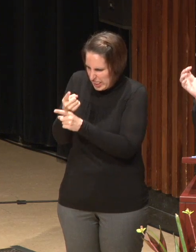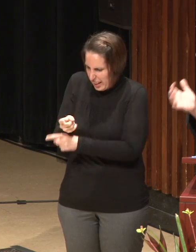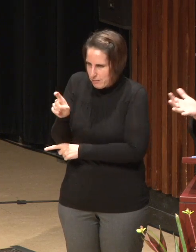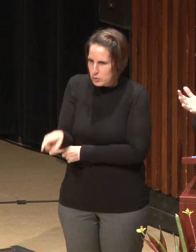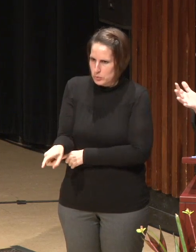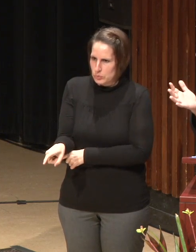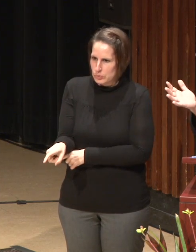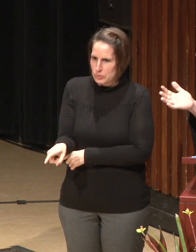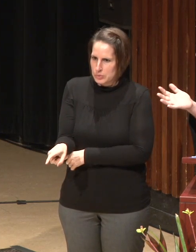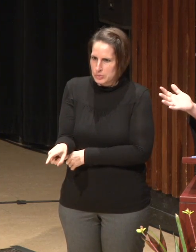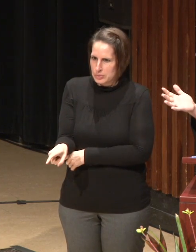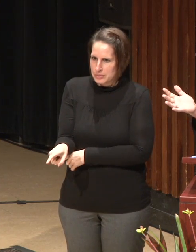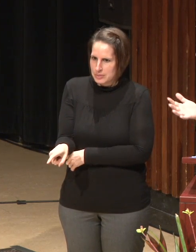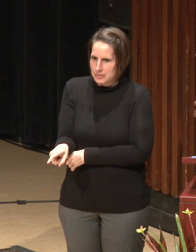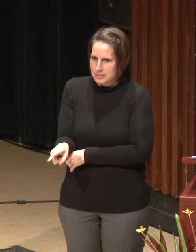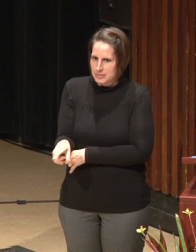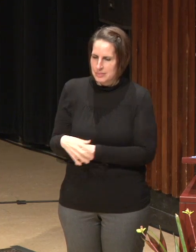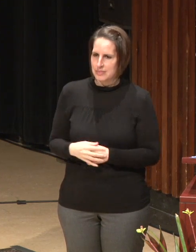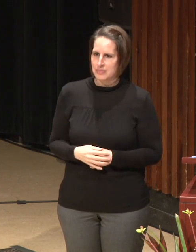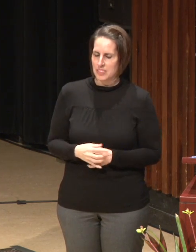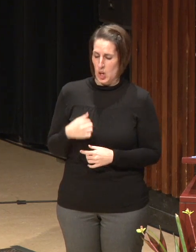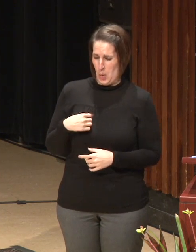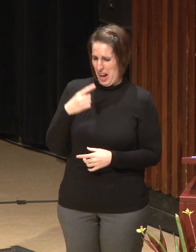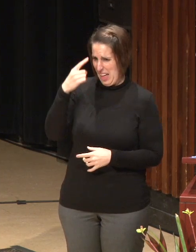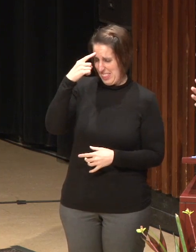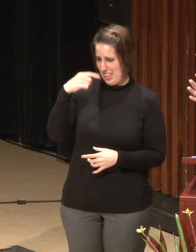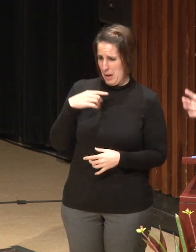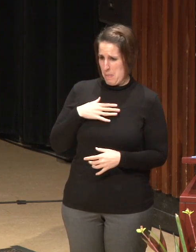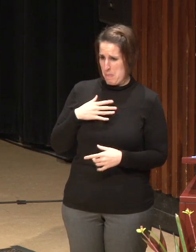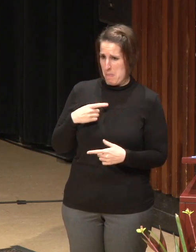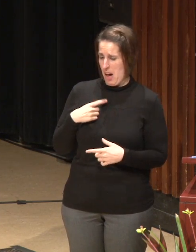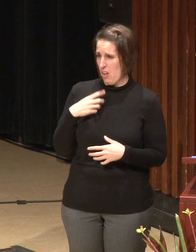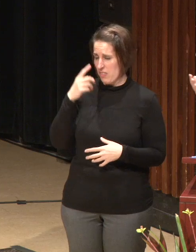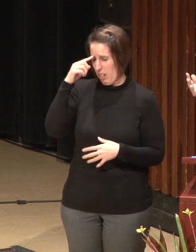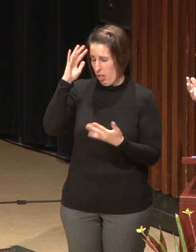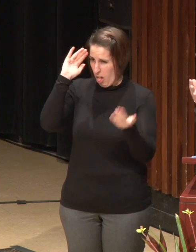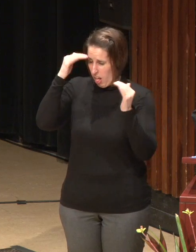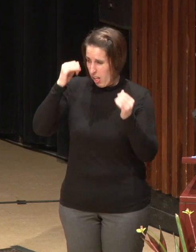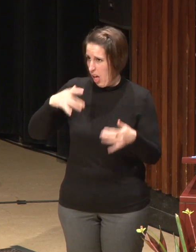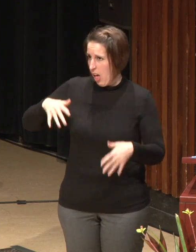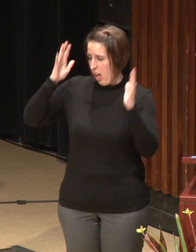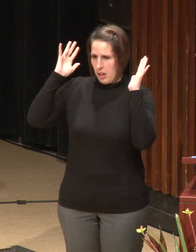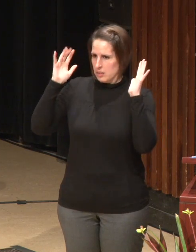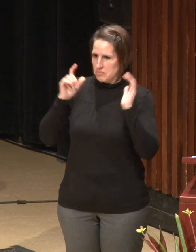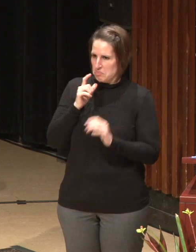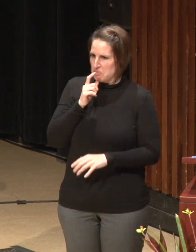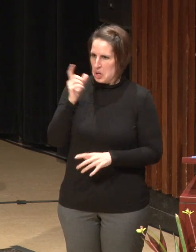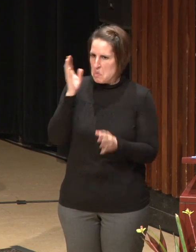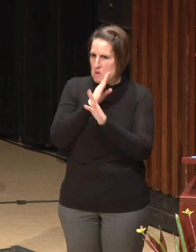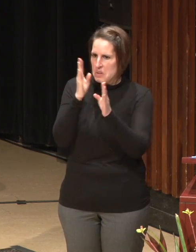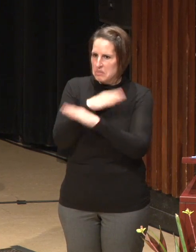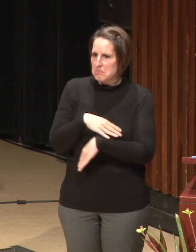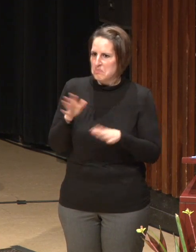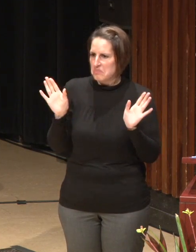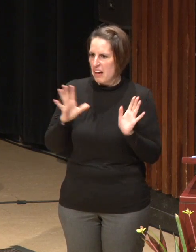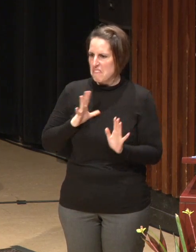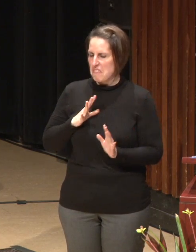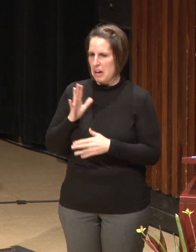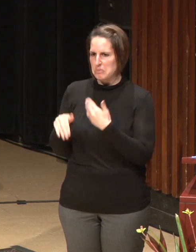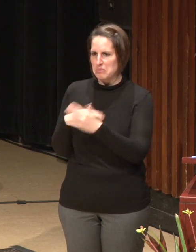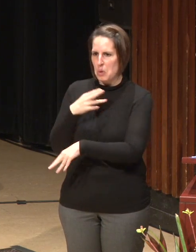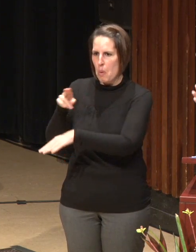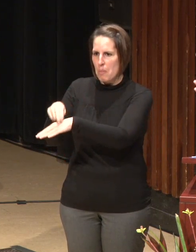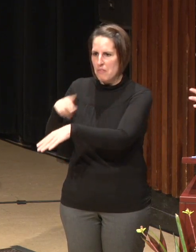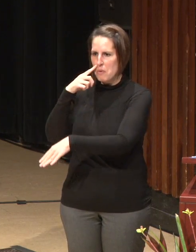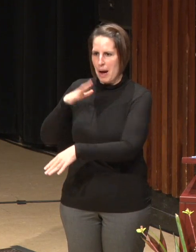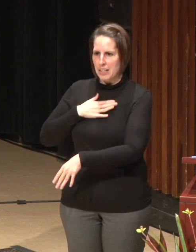without any thought that I might actually go off the deep end and recurse to old habits. You know, not to